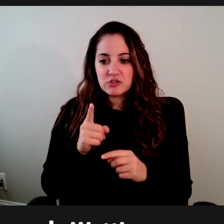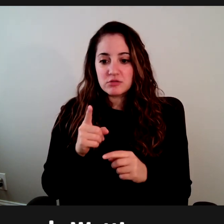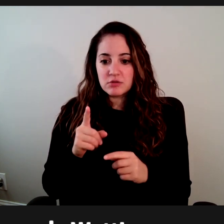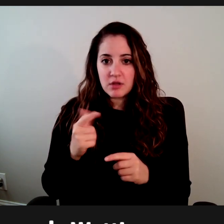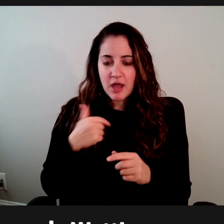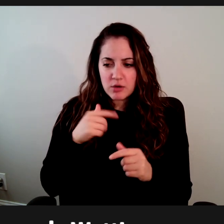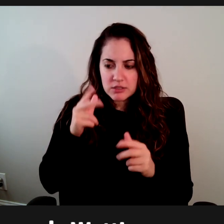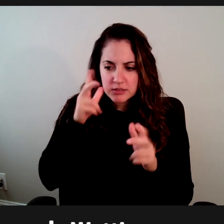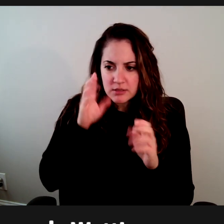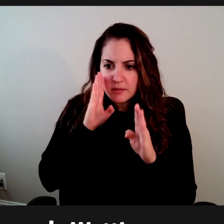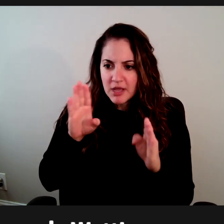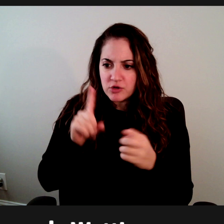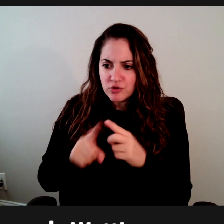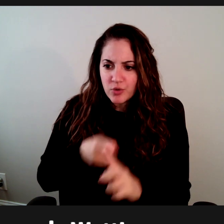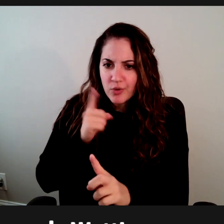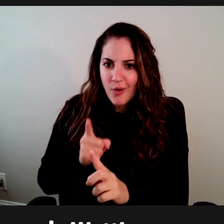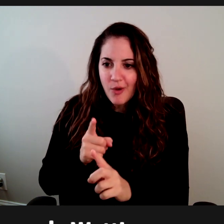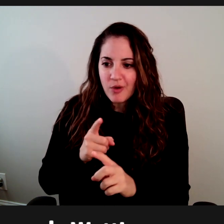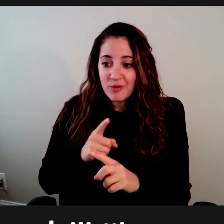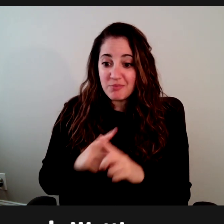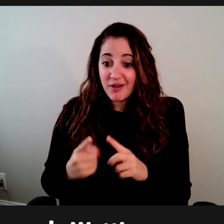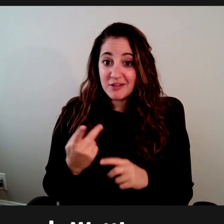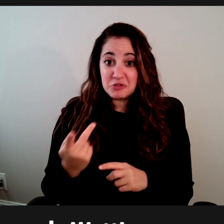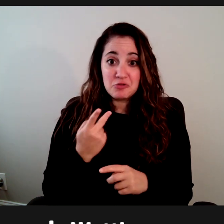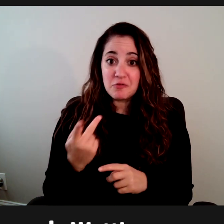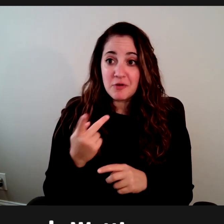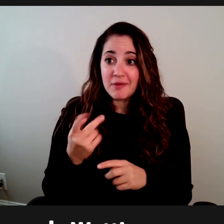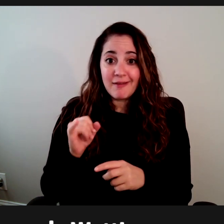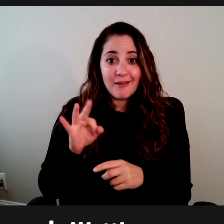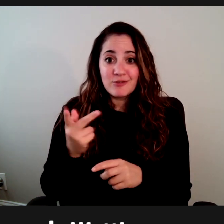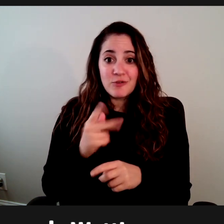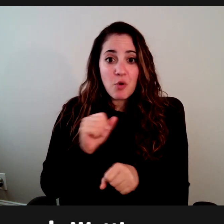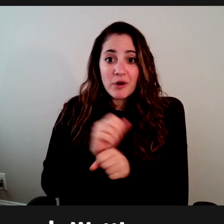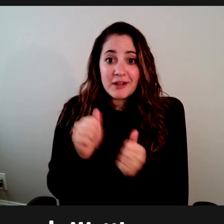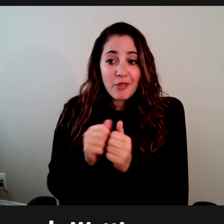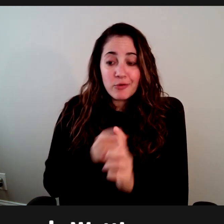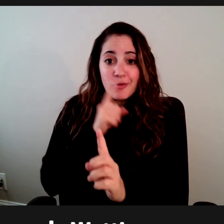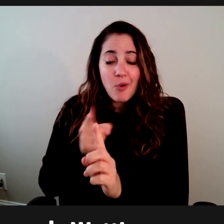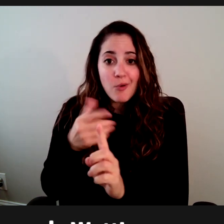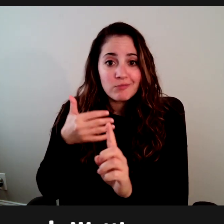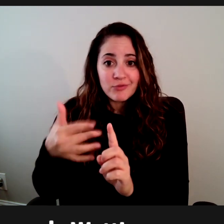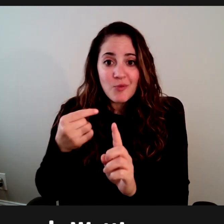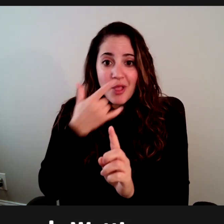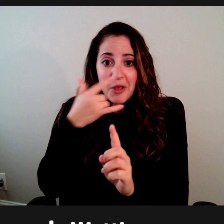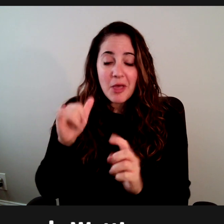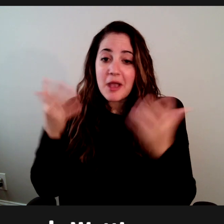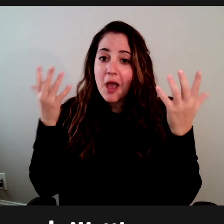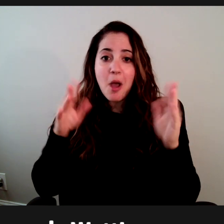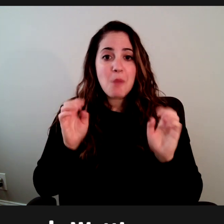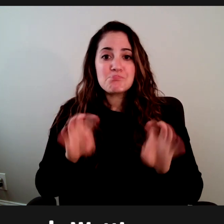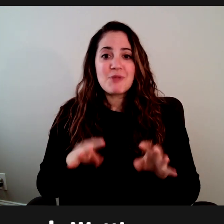listening very intently to what you were trying to get to, and having no idea where we were going, none